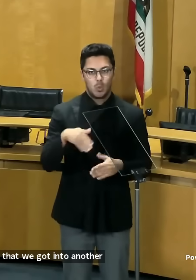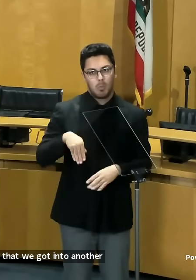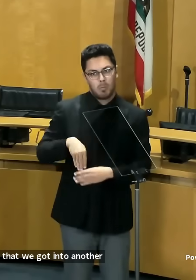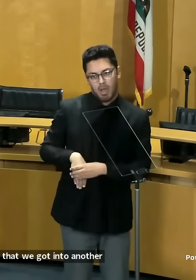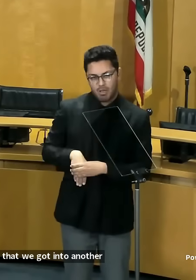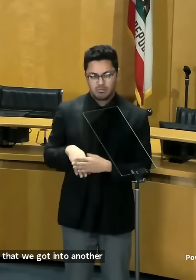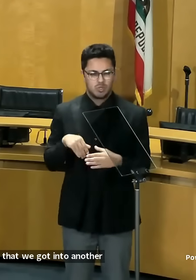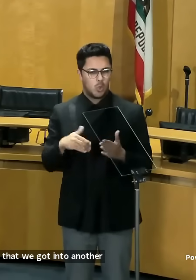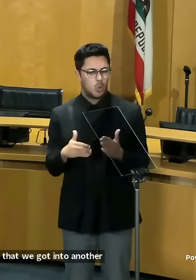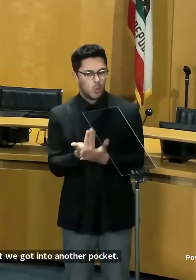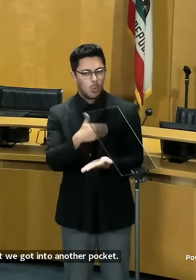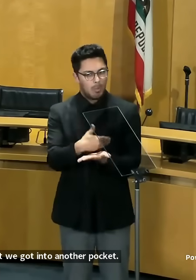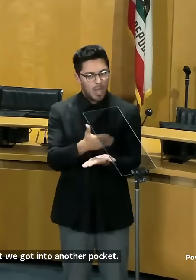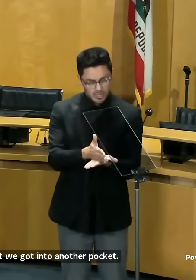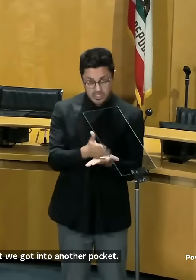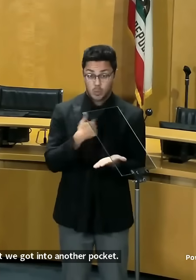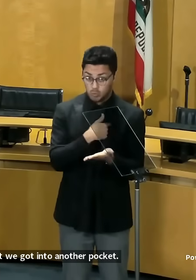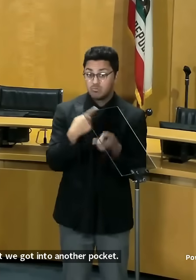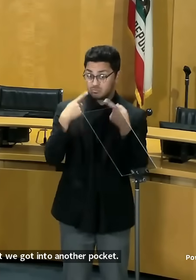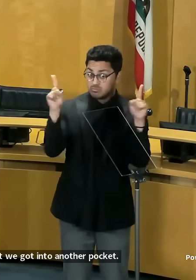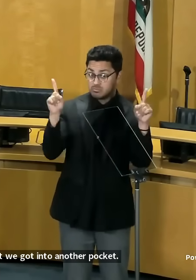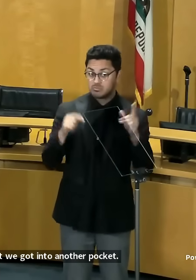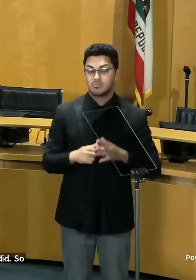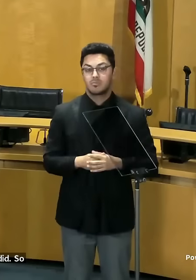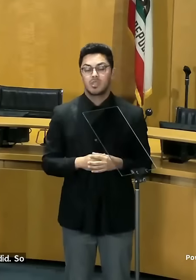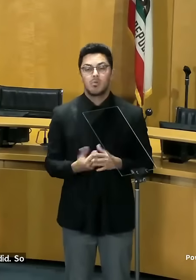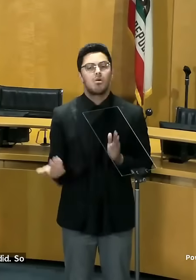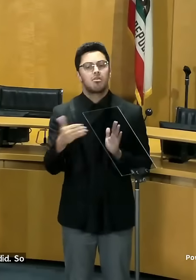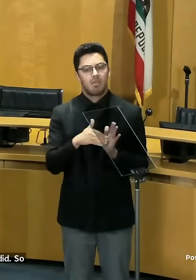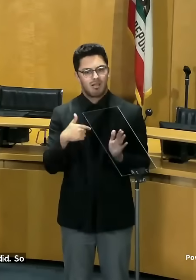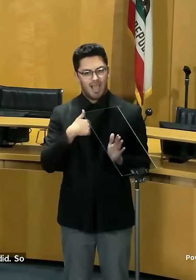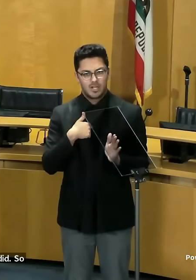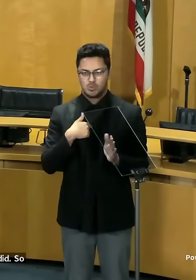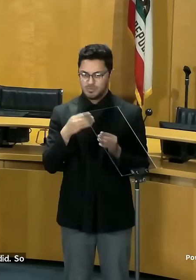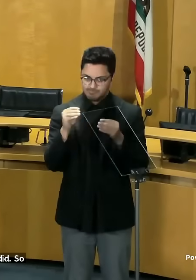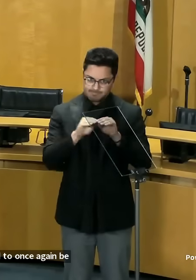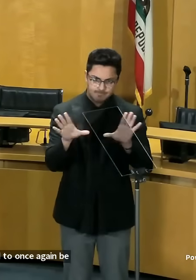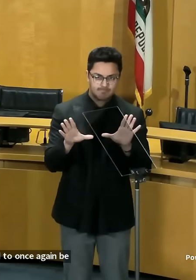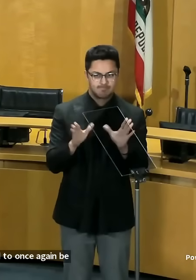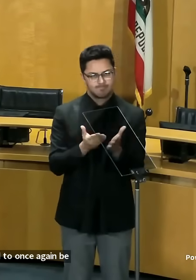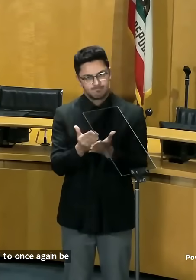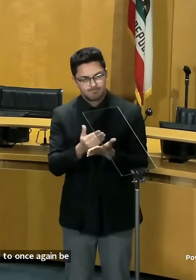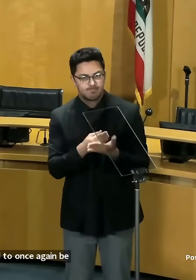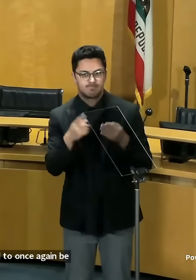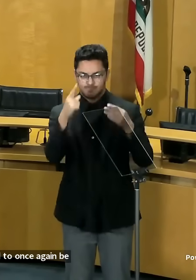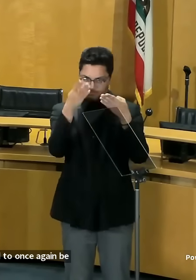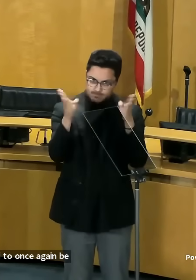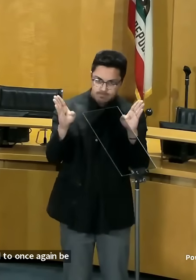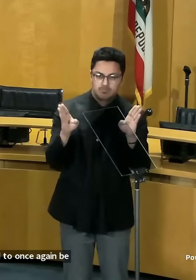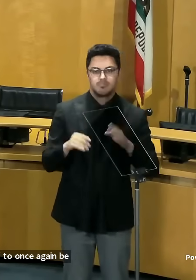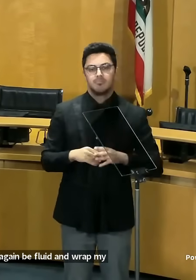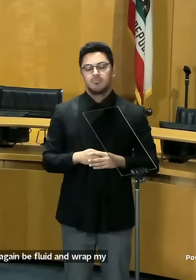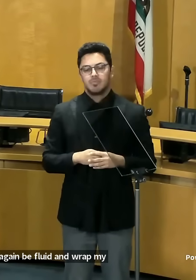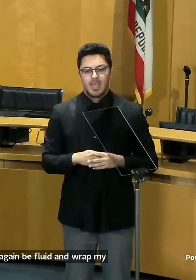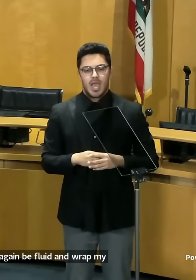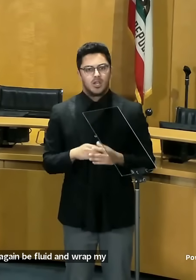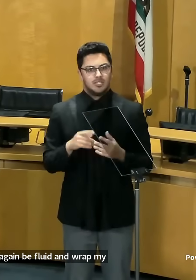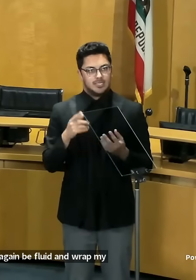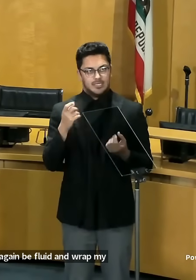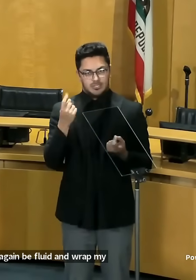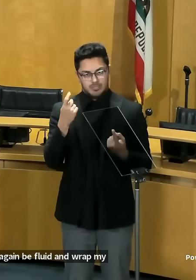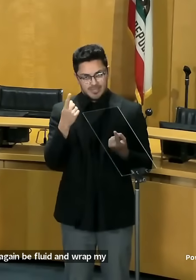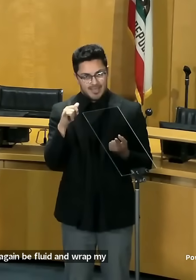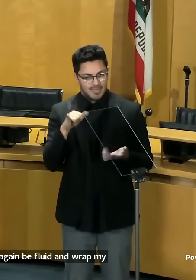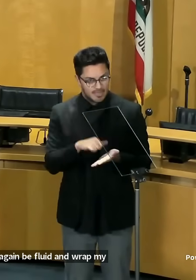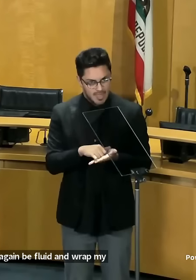did. So I had to once again be fluid and wrap my mind around that and not make the